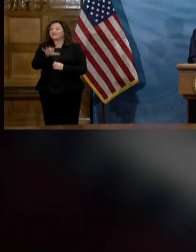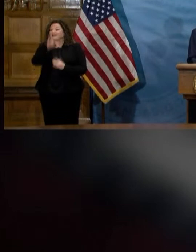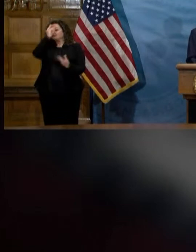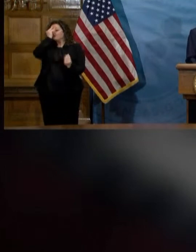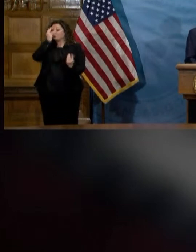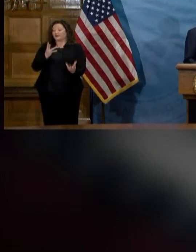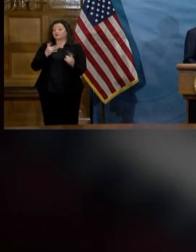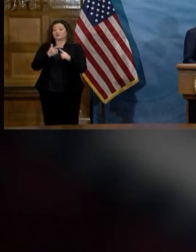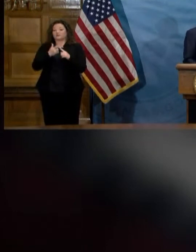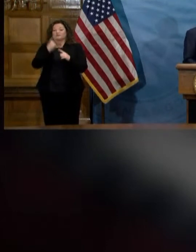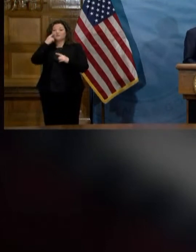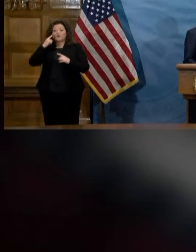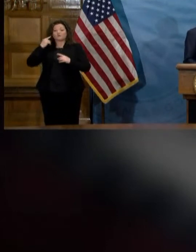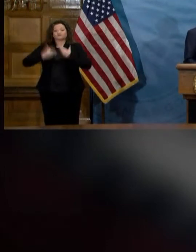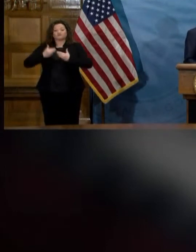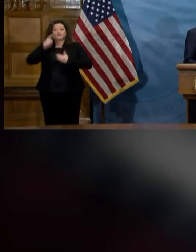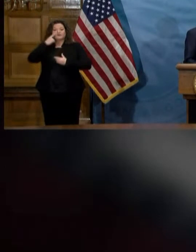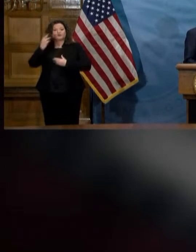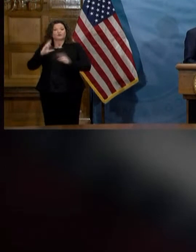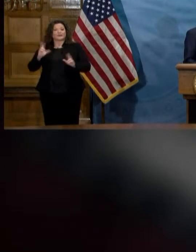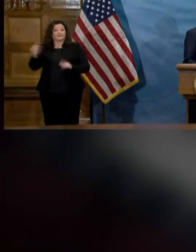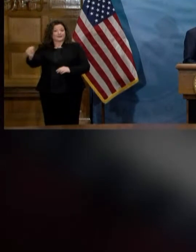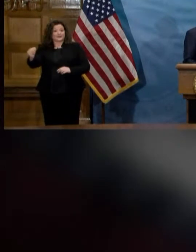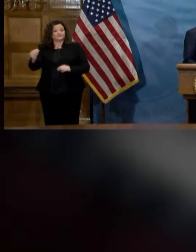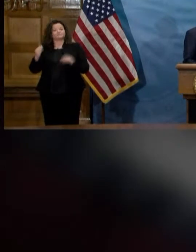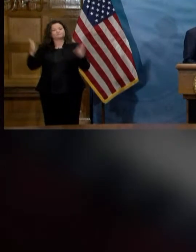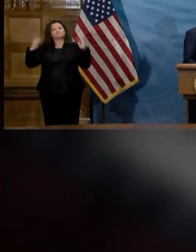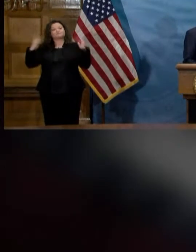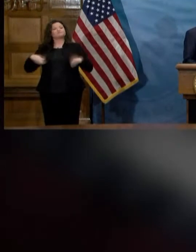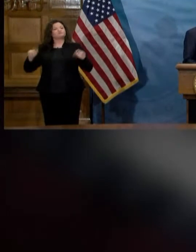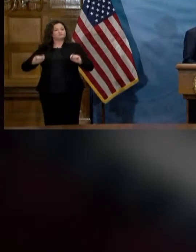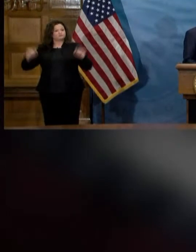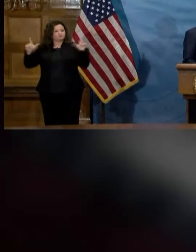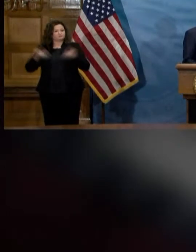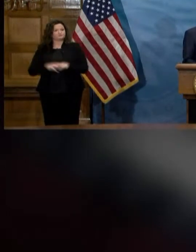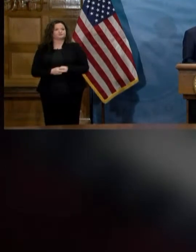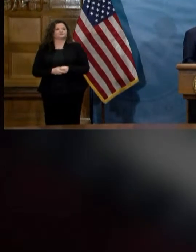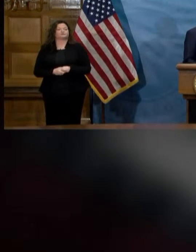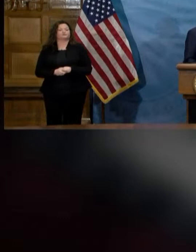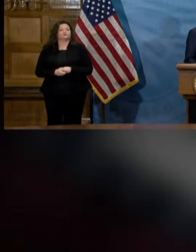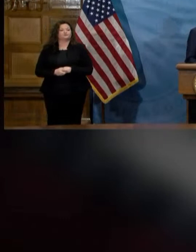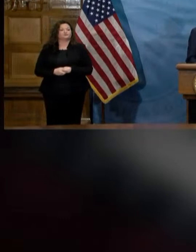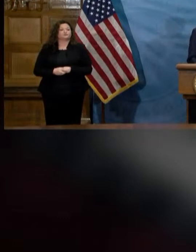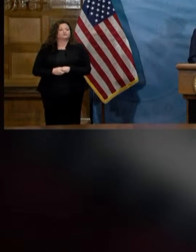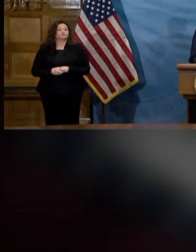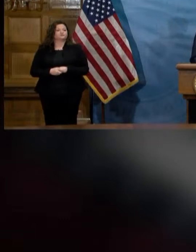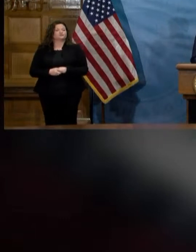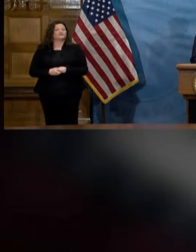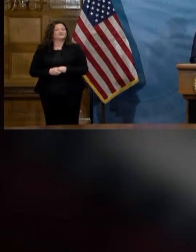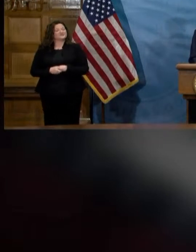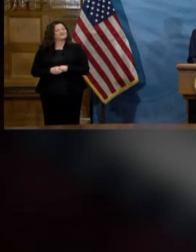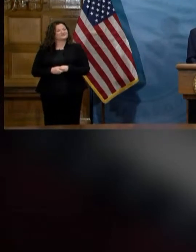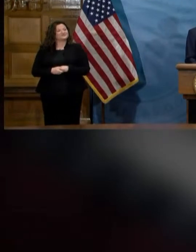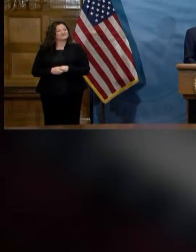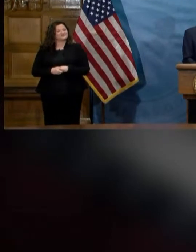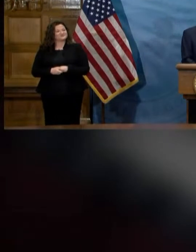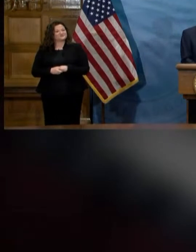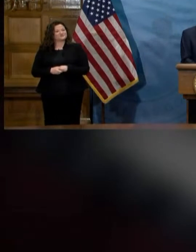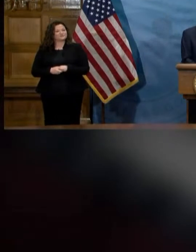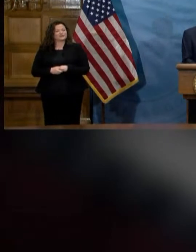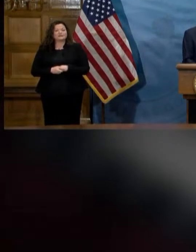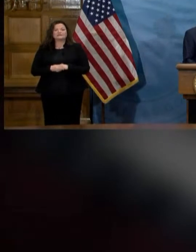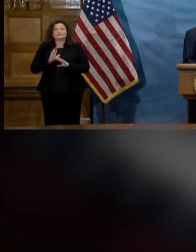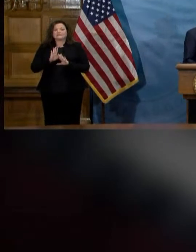information as to what we're moving to Monday. Let's go to the next slide. And before I go to the